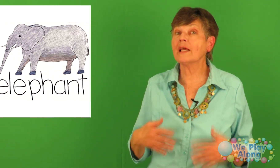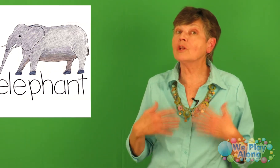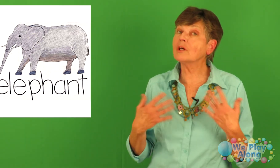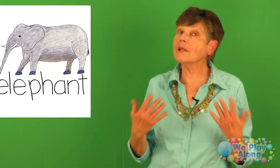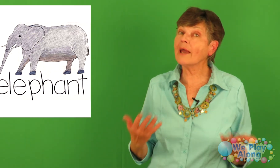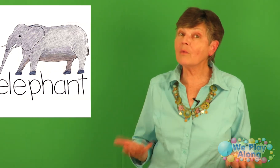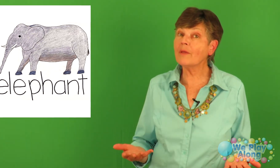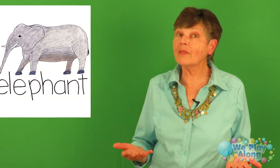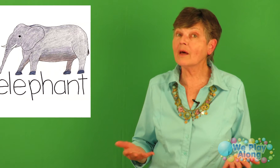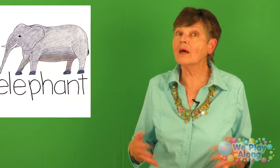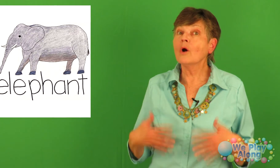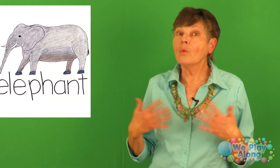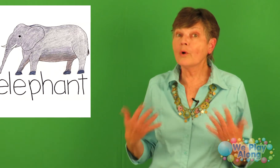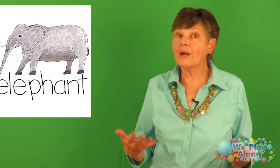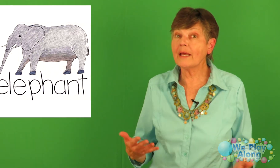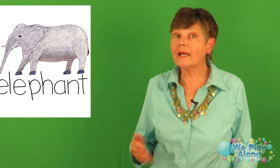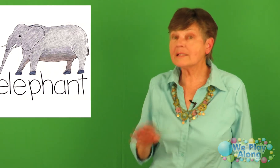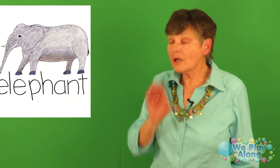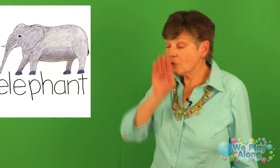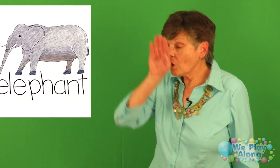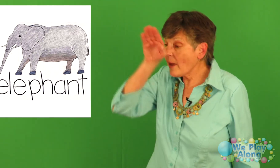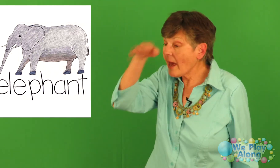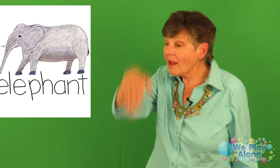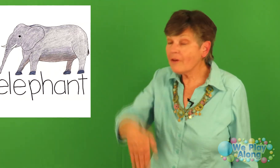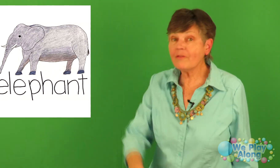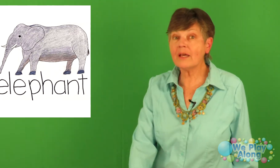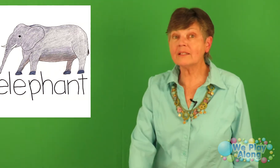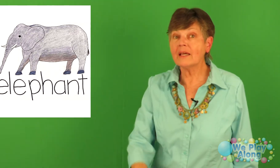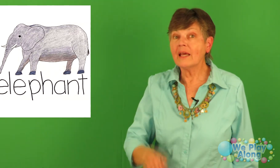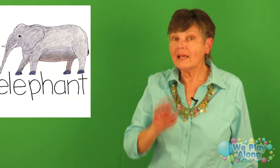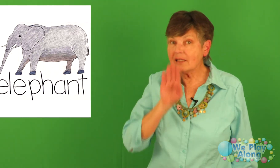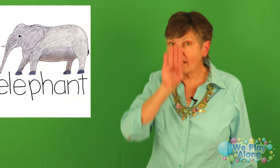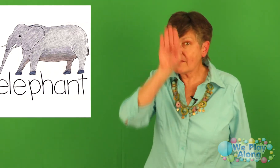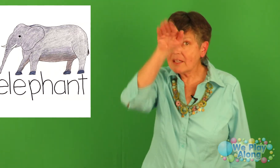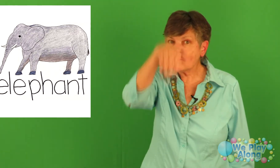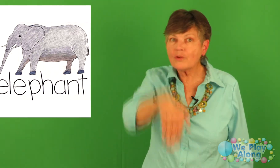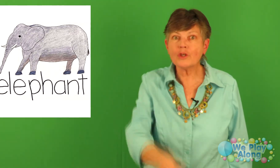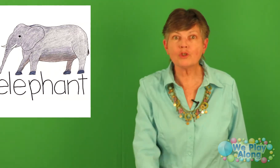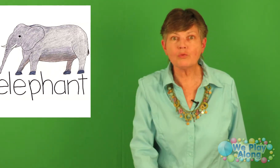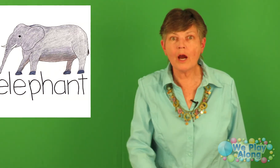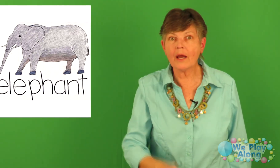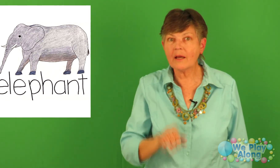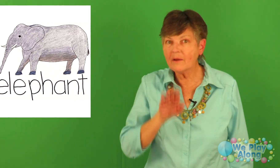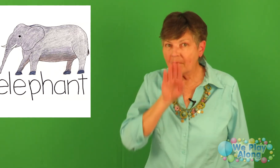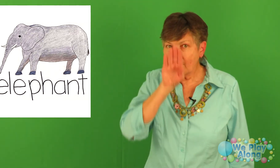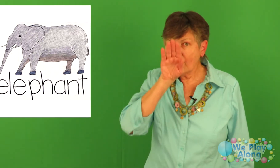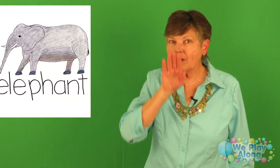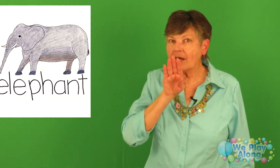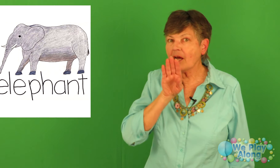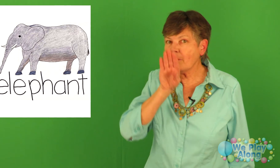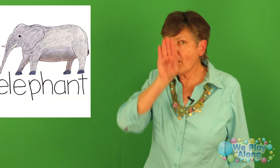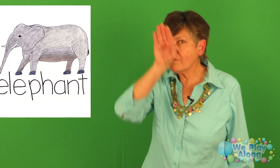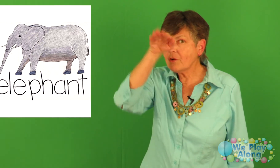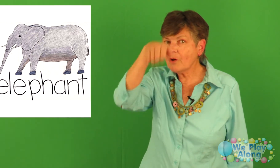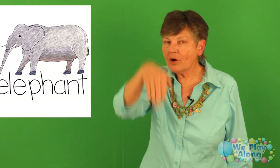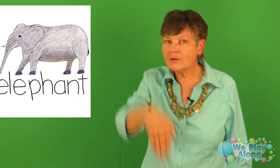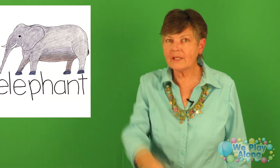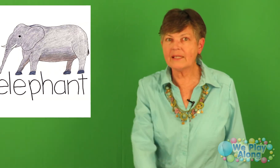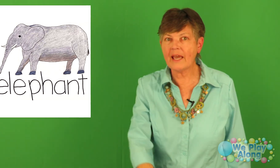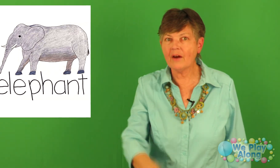look like what the word is. So elephant is like this for the trunk. You're going to come off your nose and down.